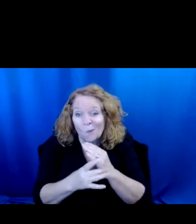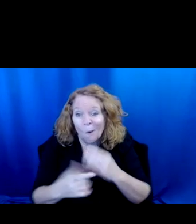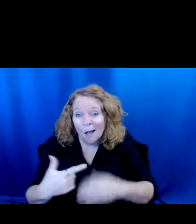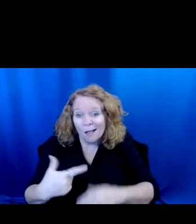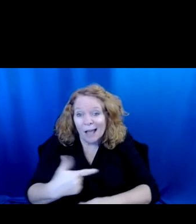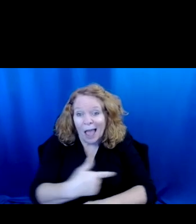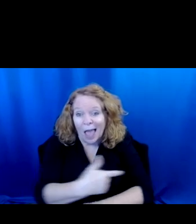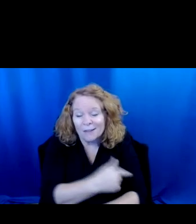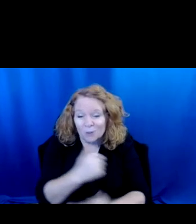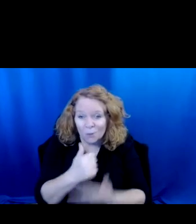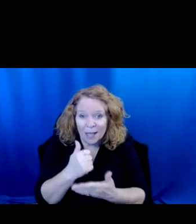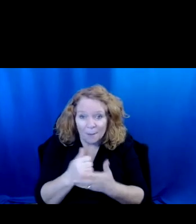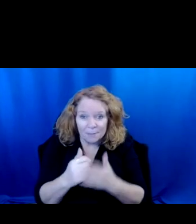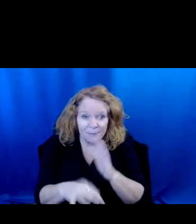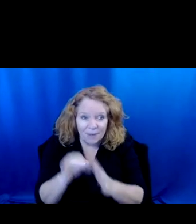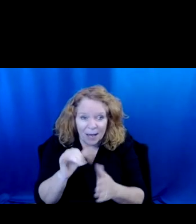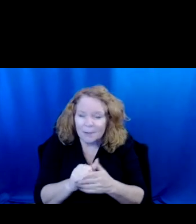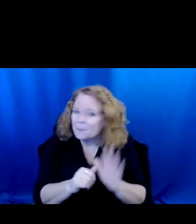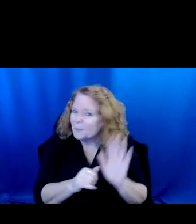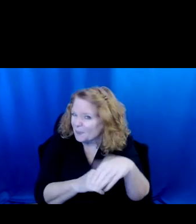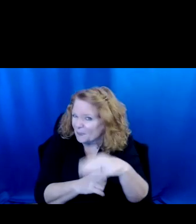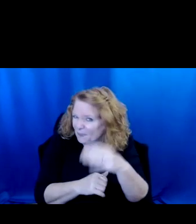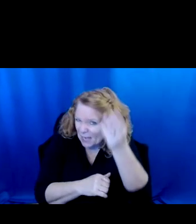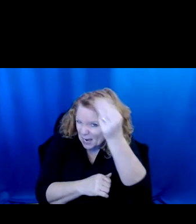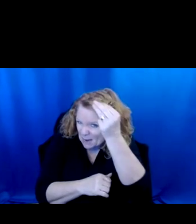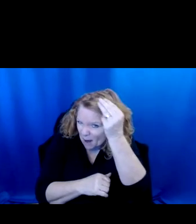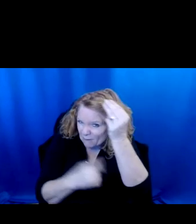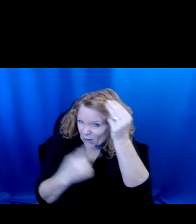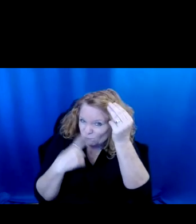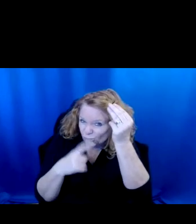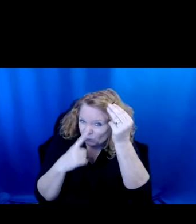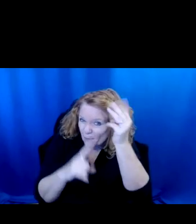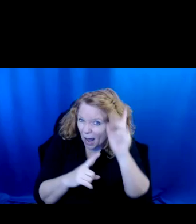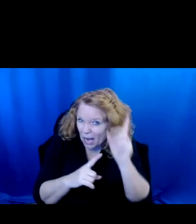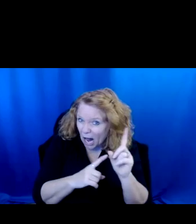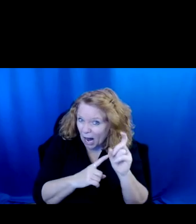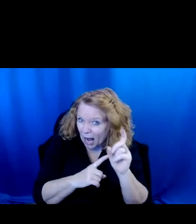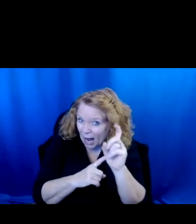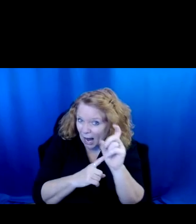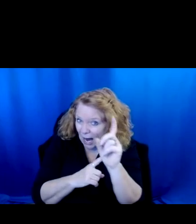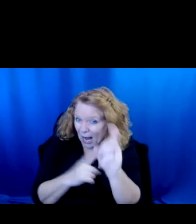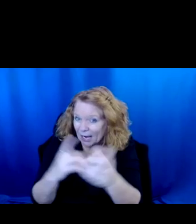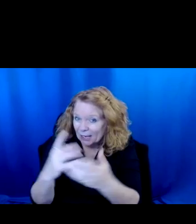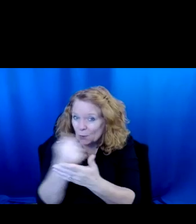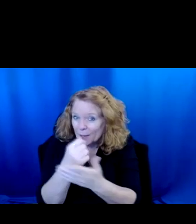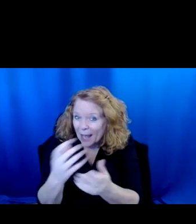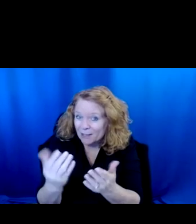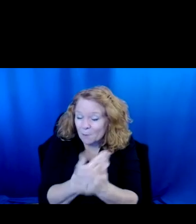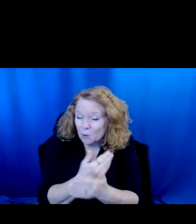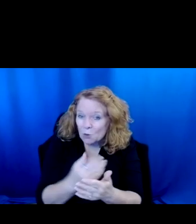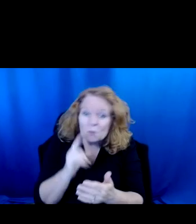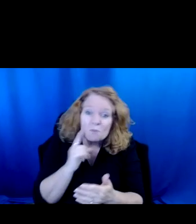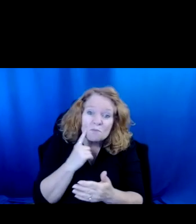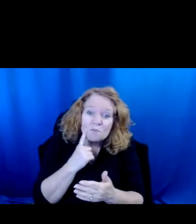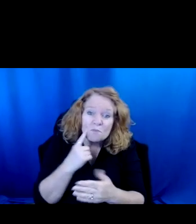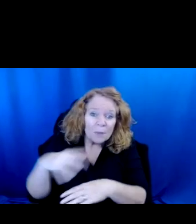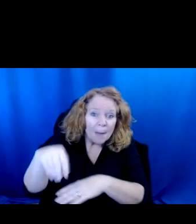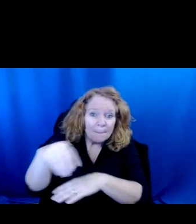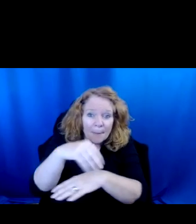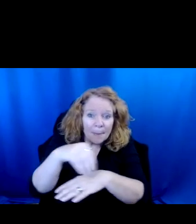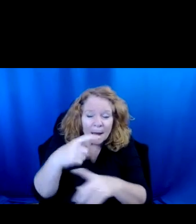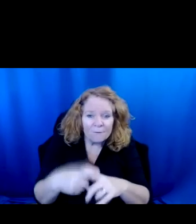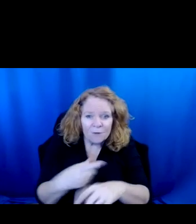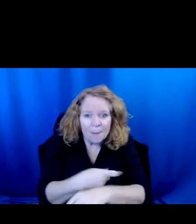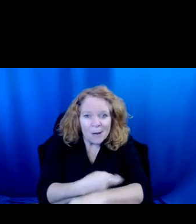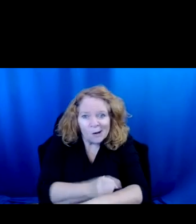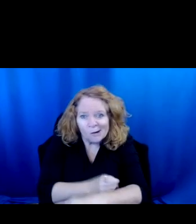him find it. Marvin, can you run along there now and go and get me some new sparkly sparkles from Creaky Cranky Candy